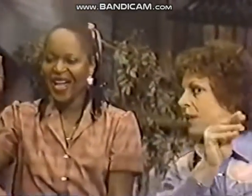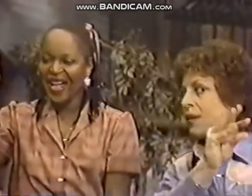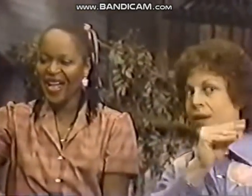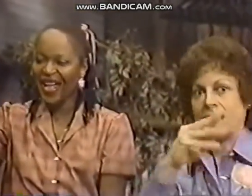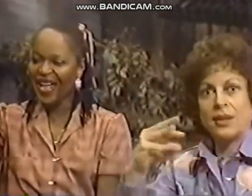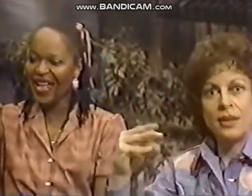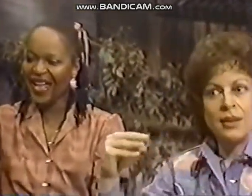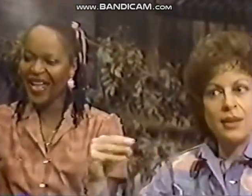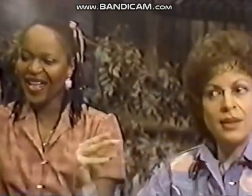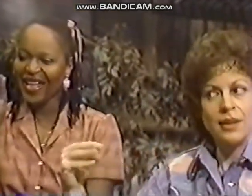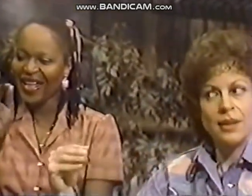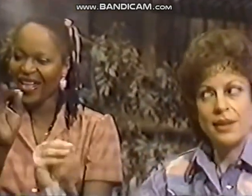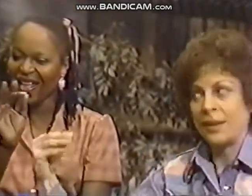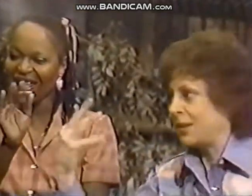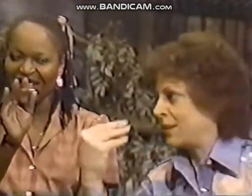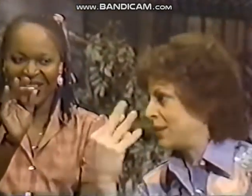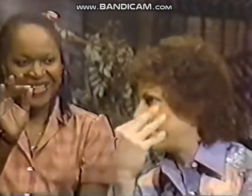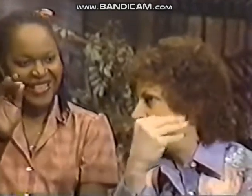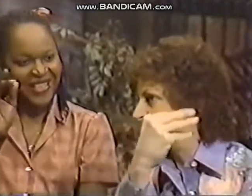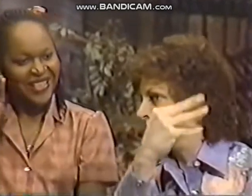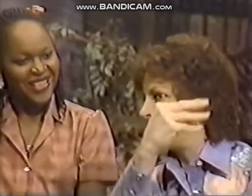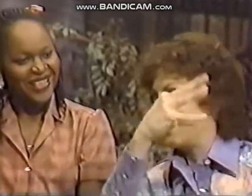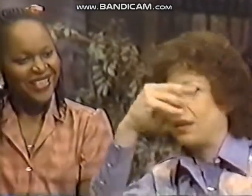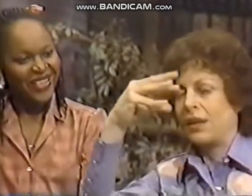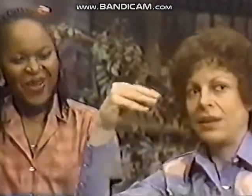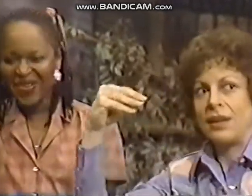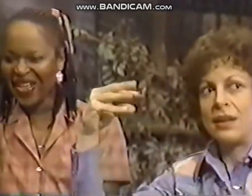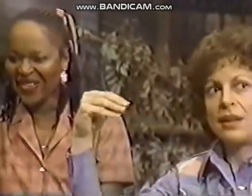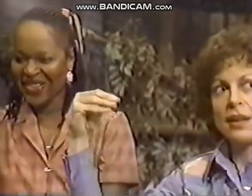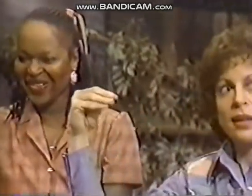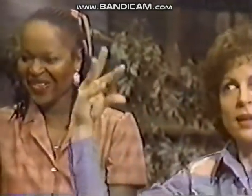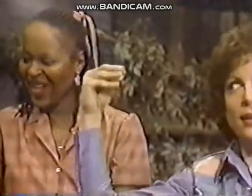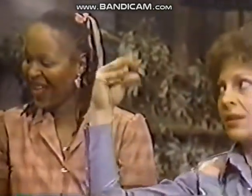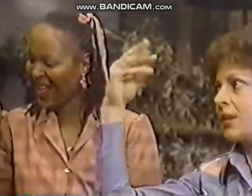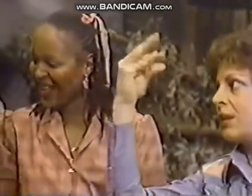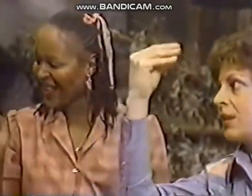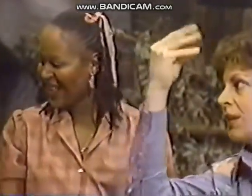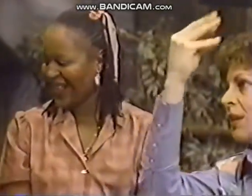That was great.